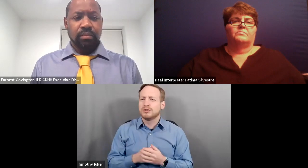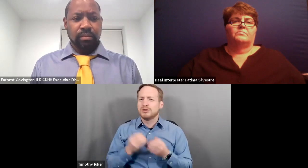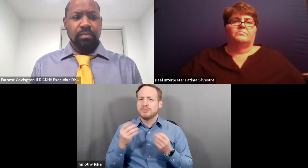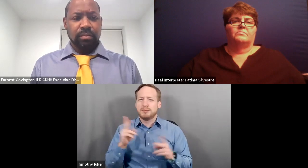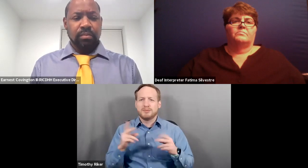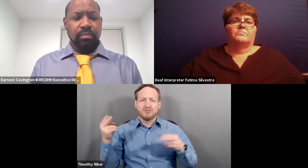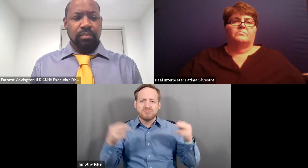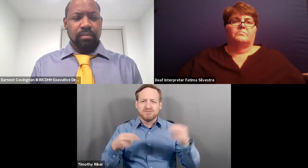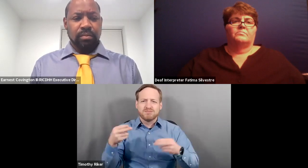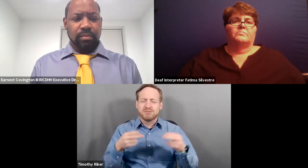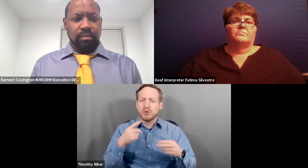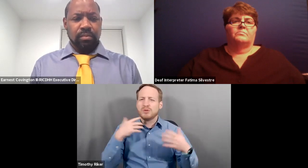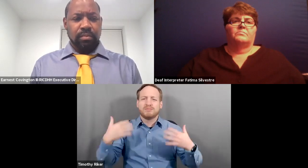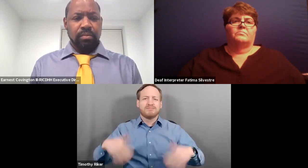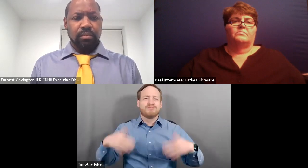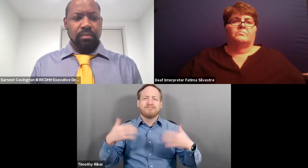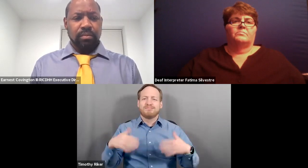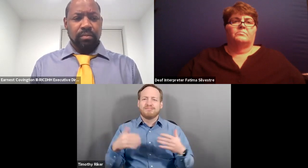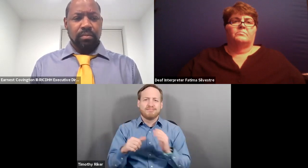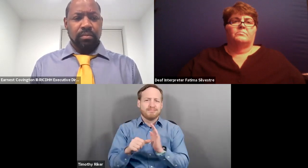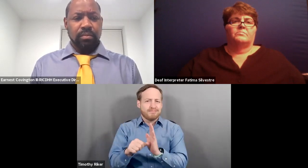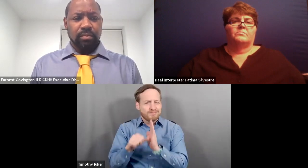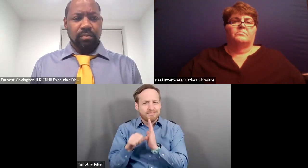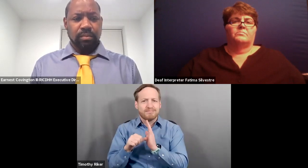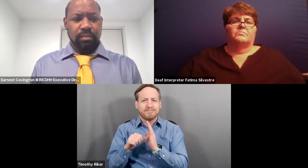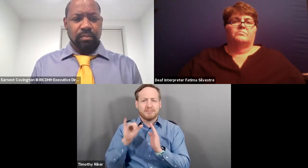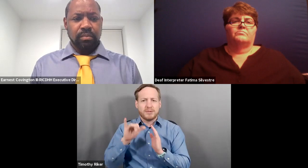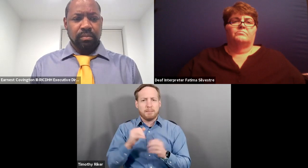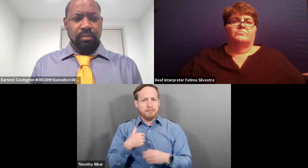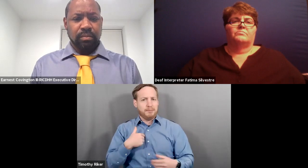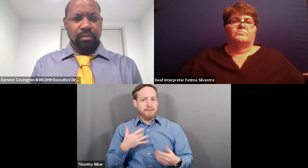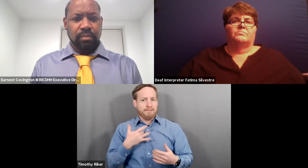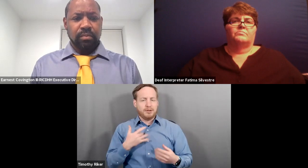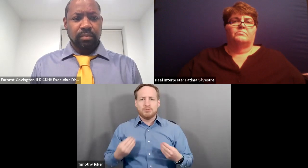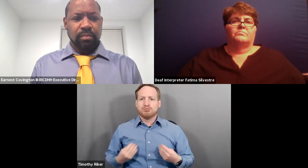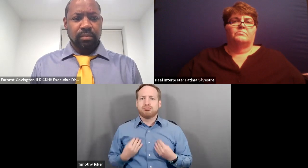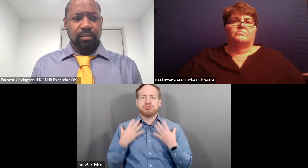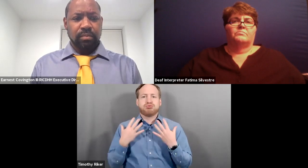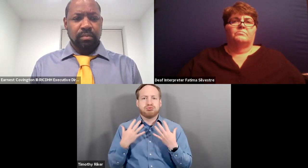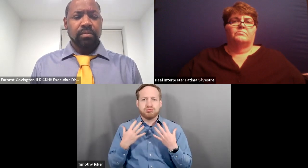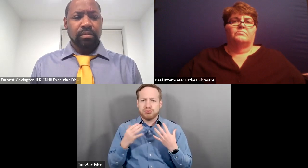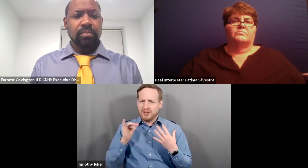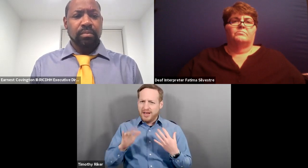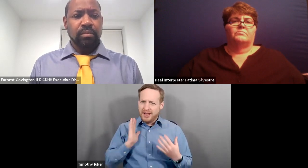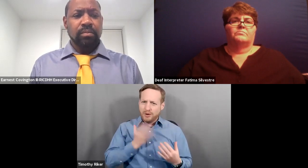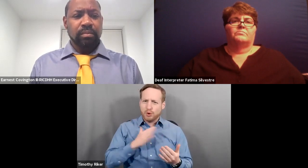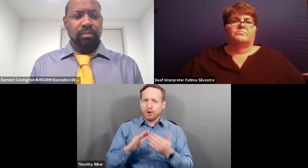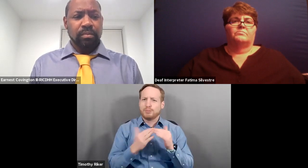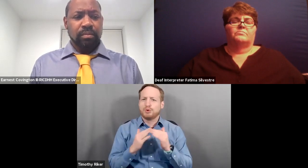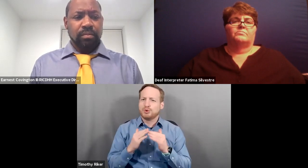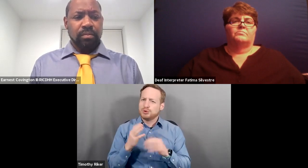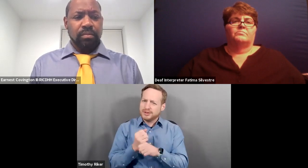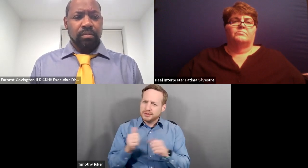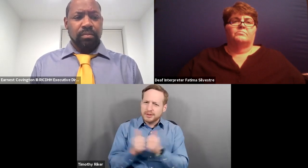going, and a lot of people who have volunteered and helped and joined in. I'm very, very impressed. It makes me